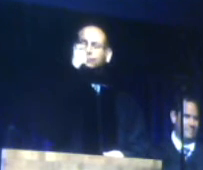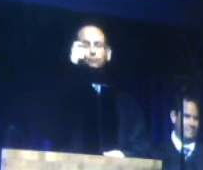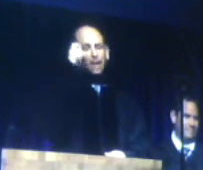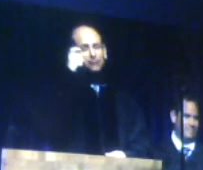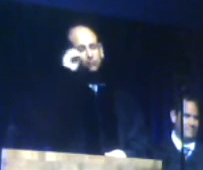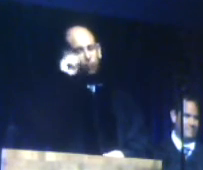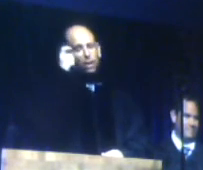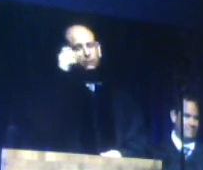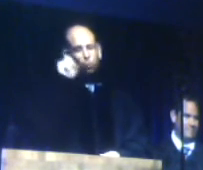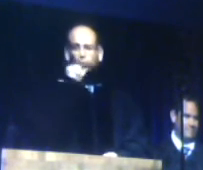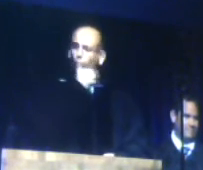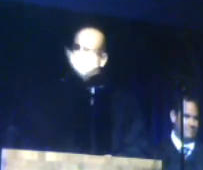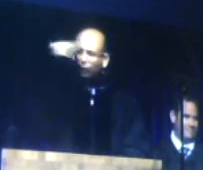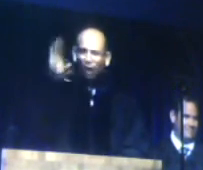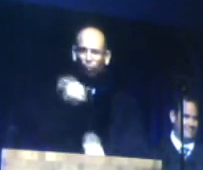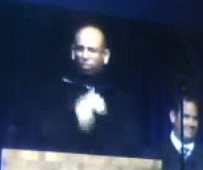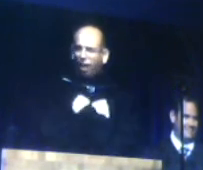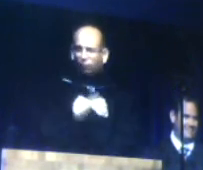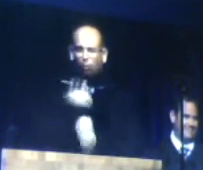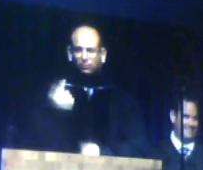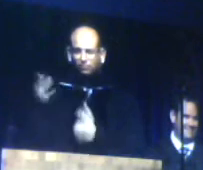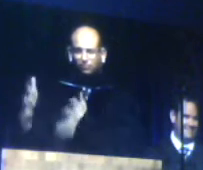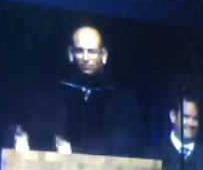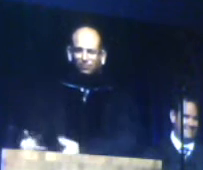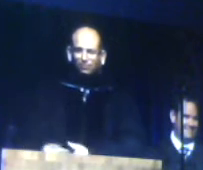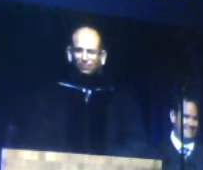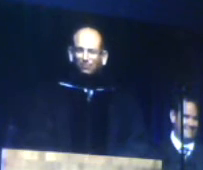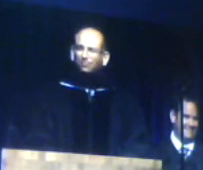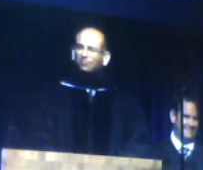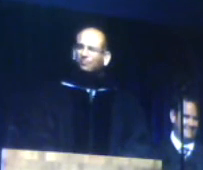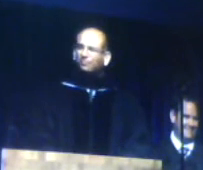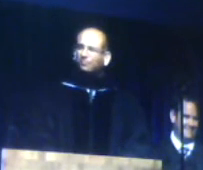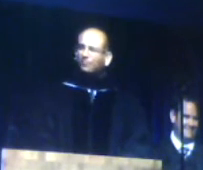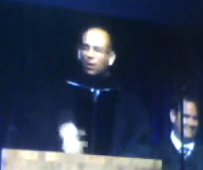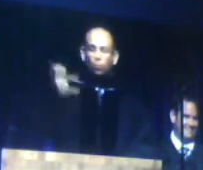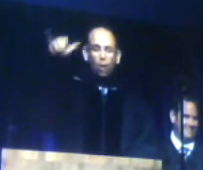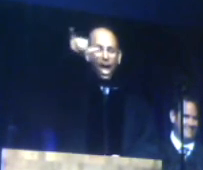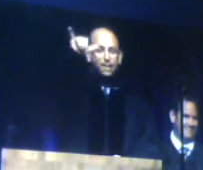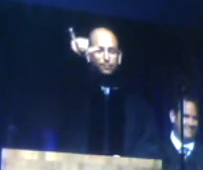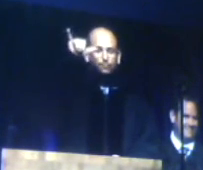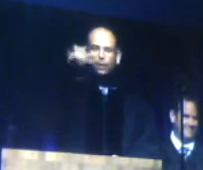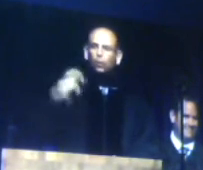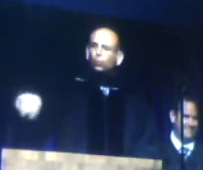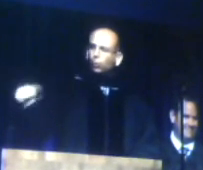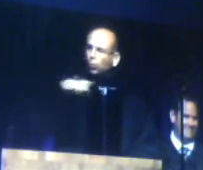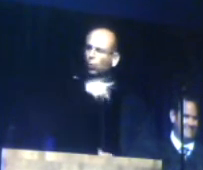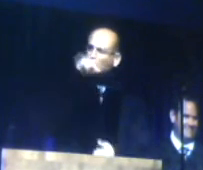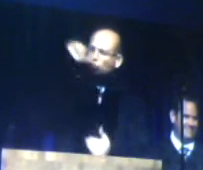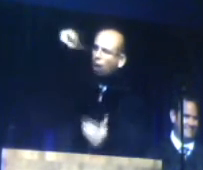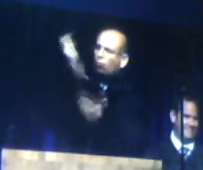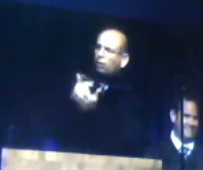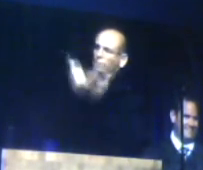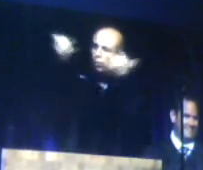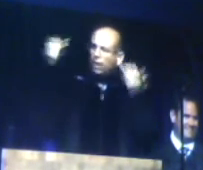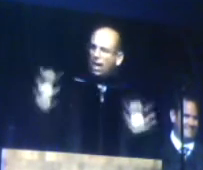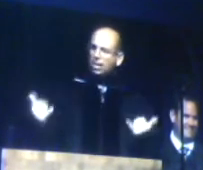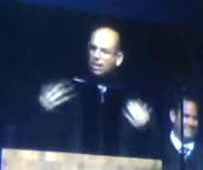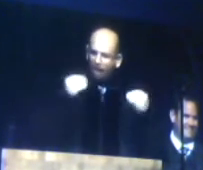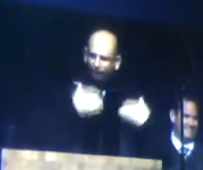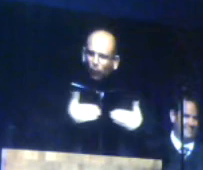X. XOXO. Never forget your loved ones. Y. You graduate